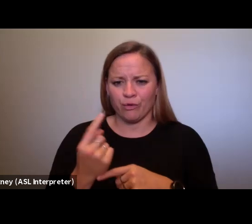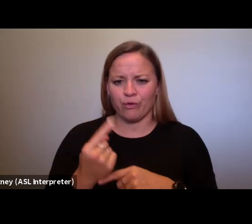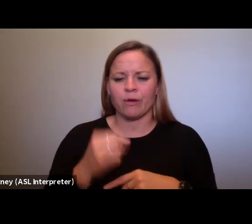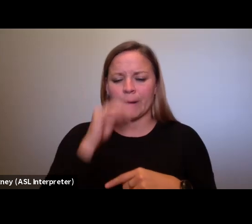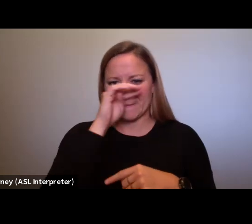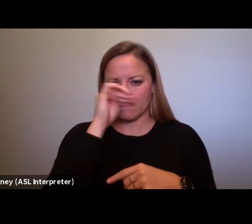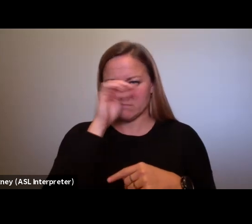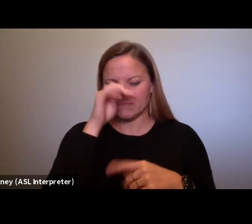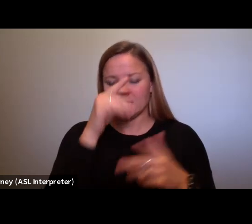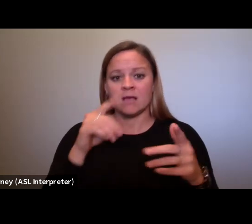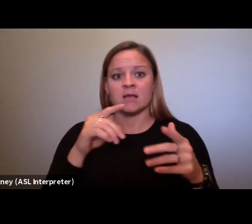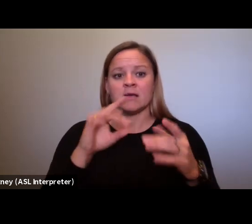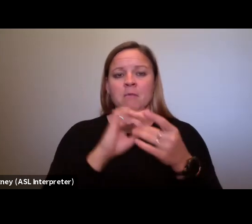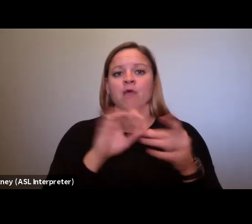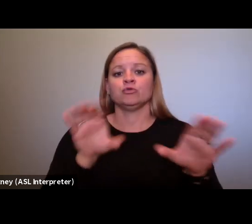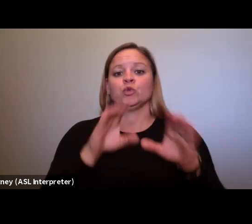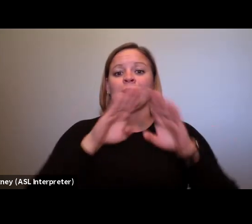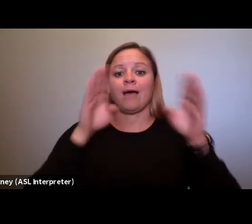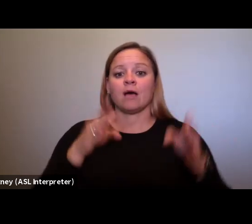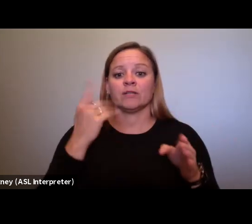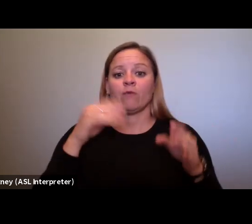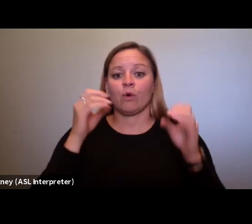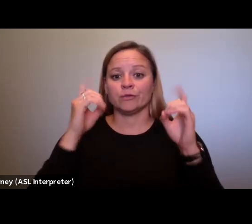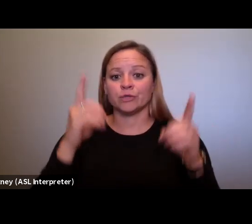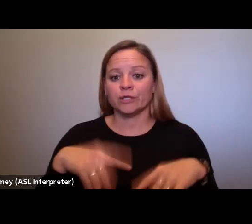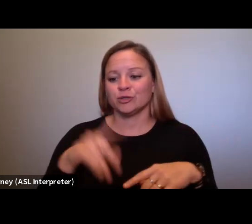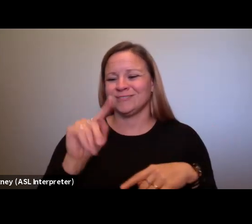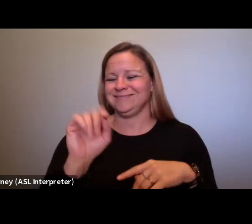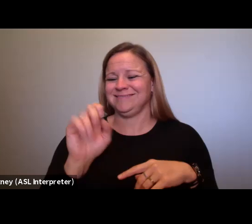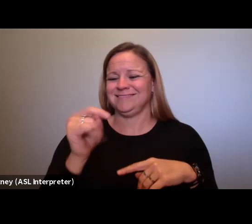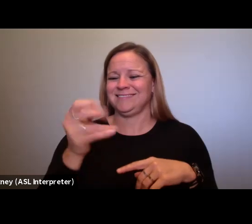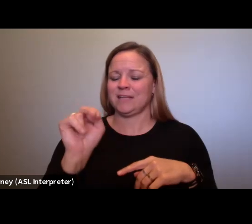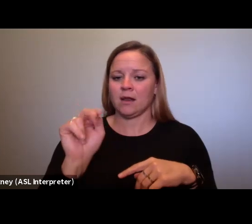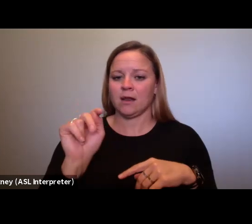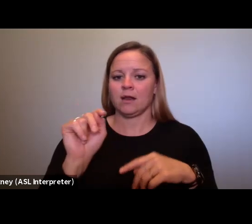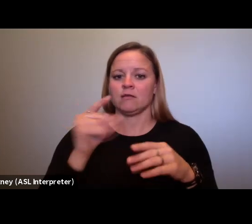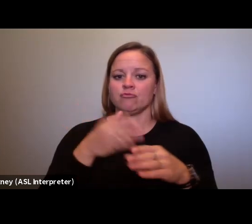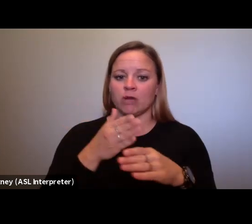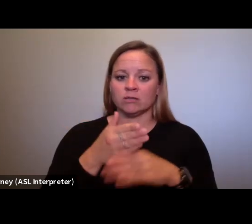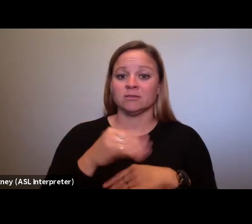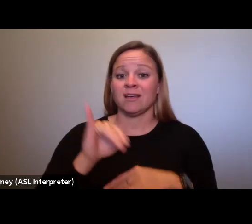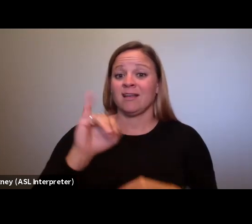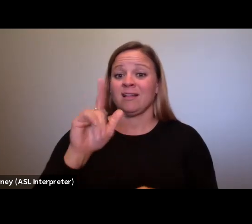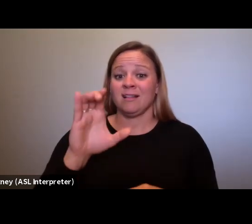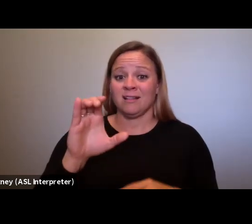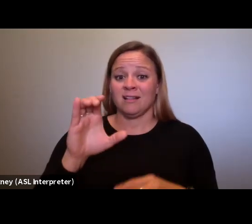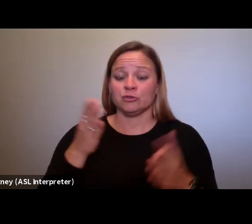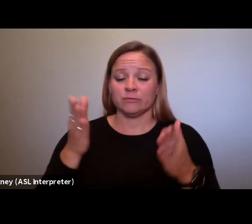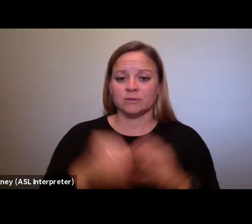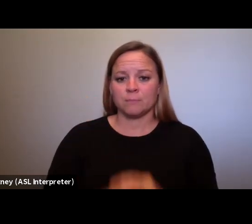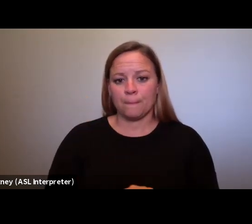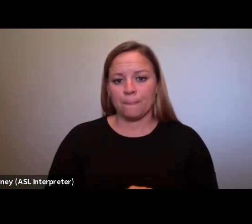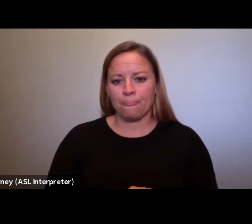a lot of housing for education, tenant rights, um, independent living services. We also had